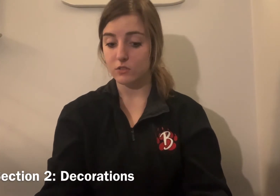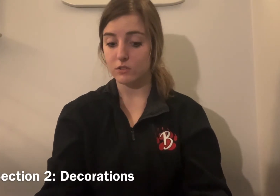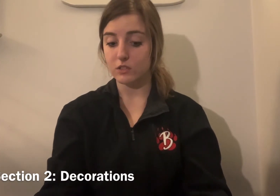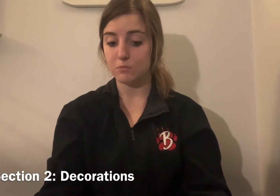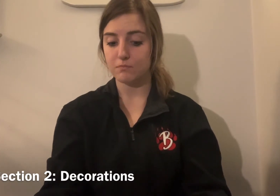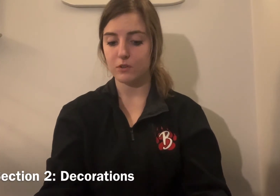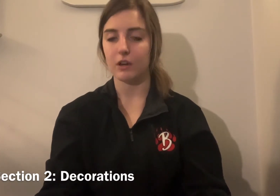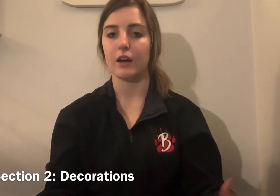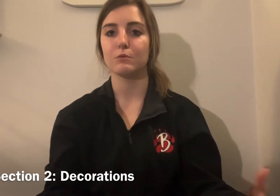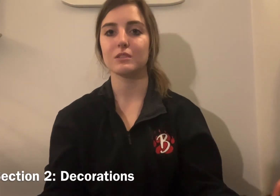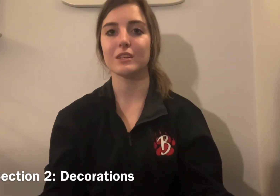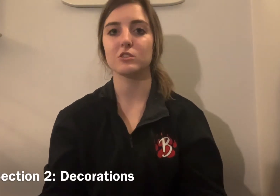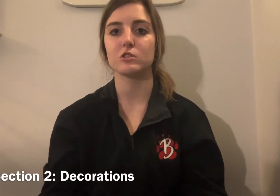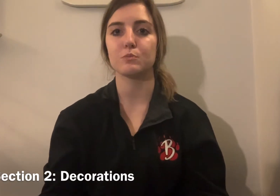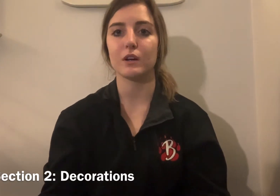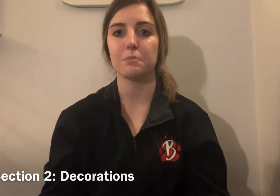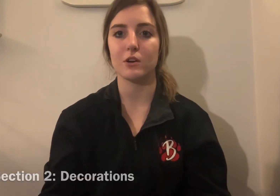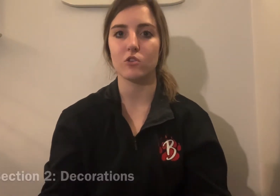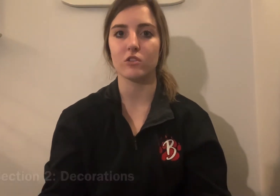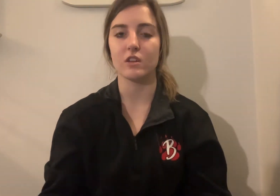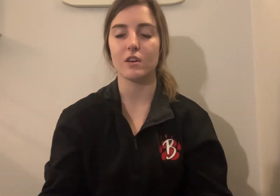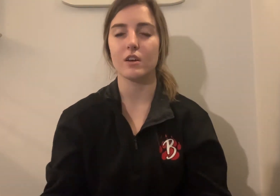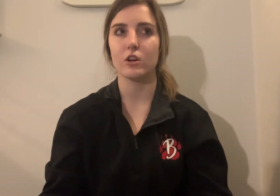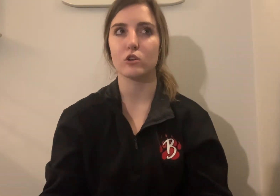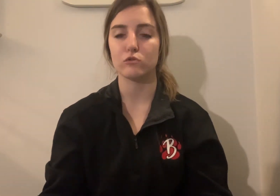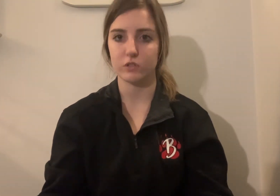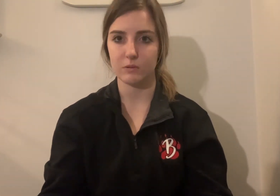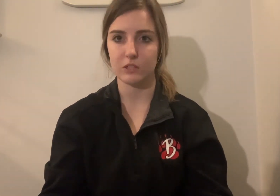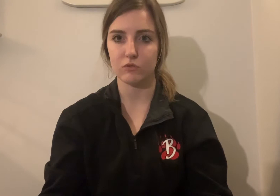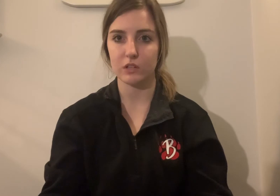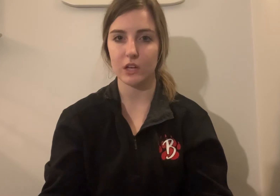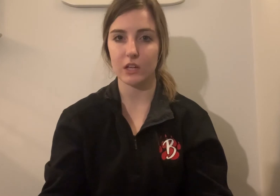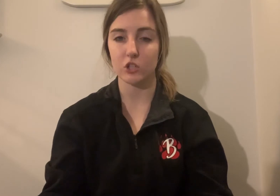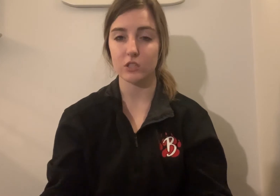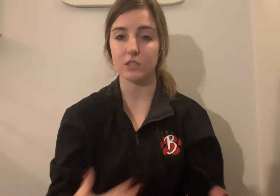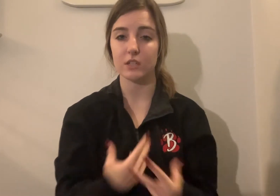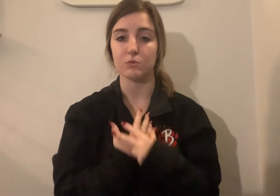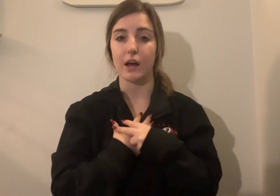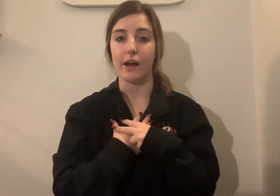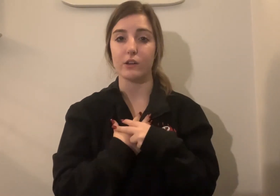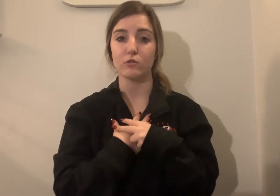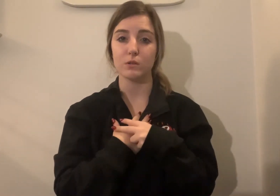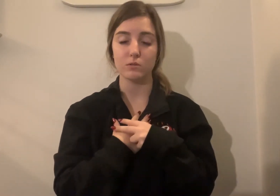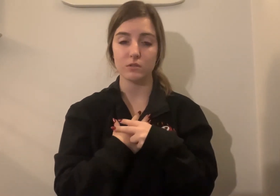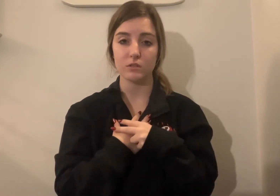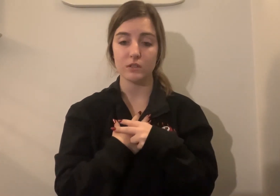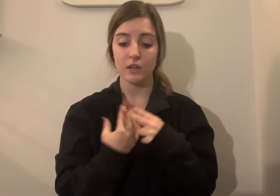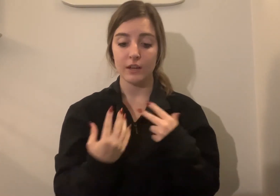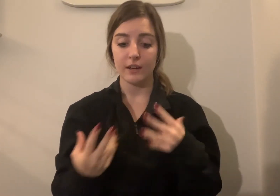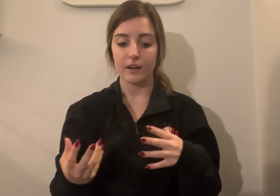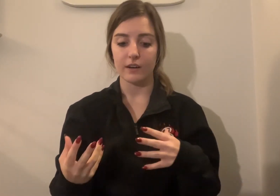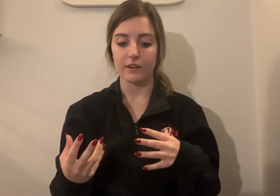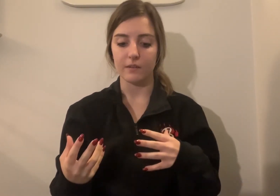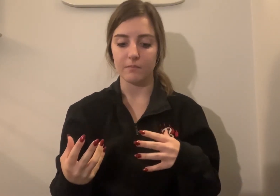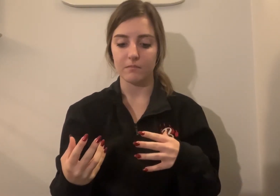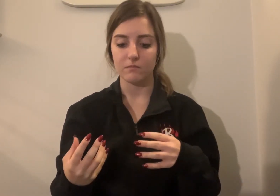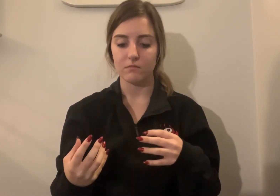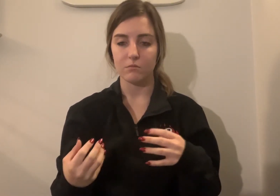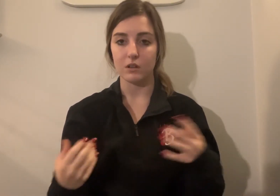is, okay, I would say this is primarily Christmas related, just because that's what I know most. But I'm